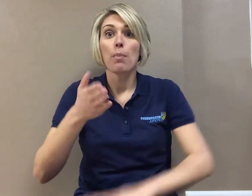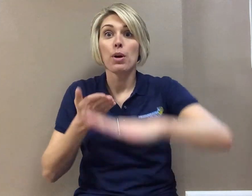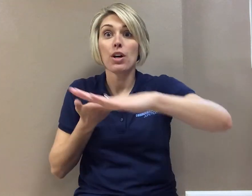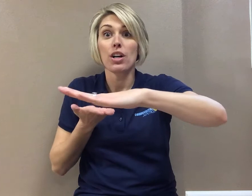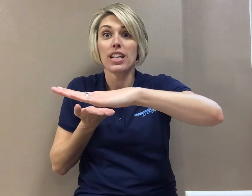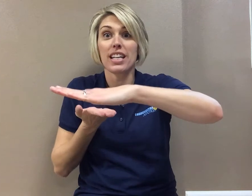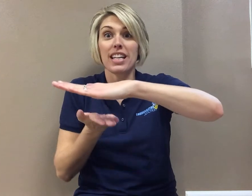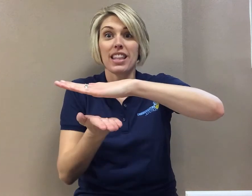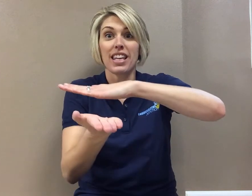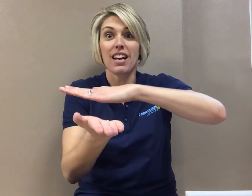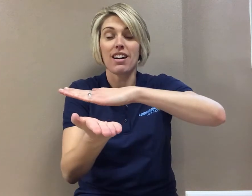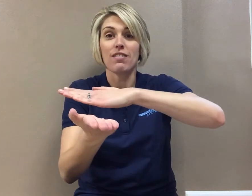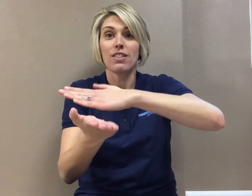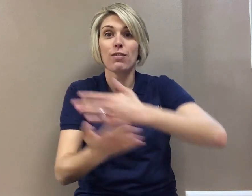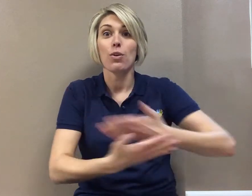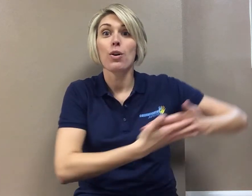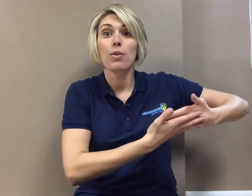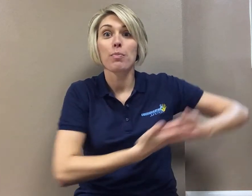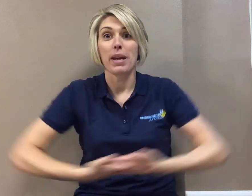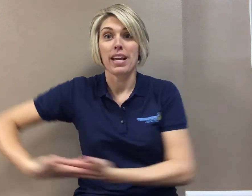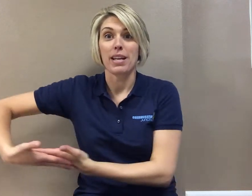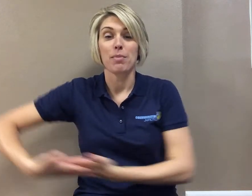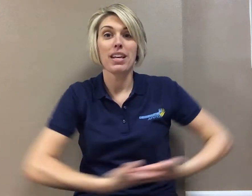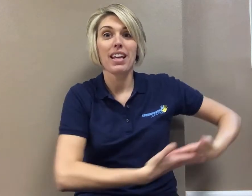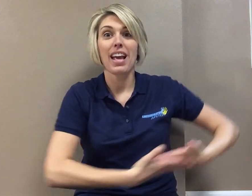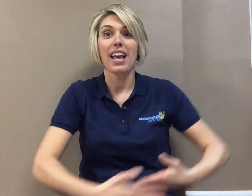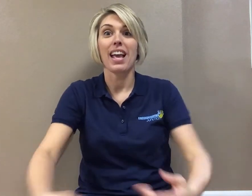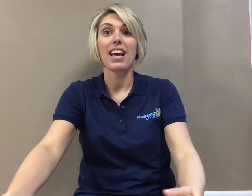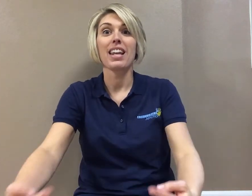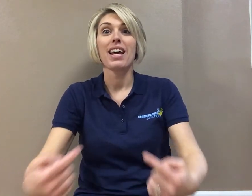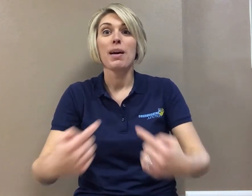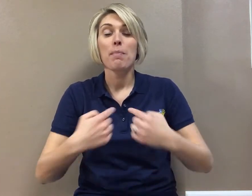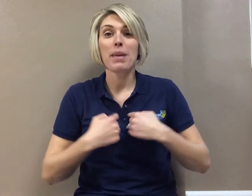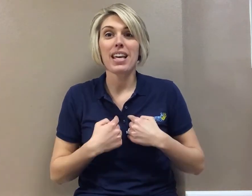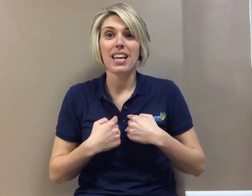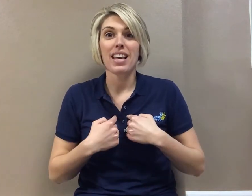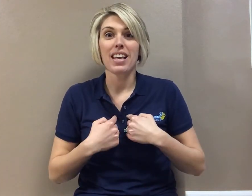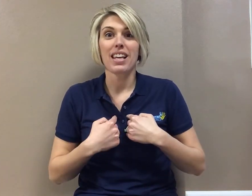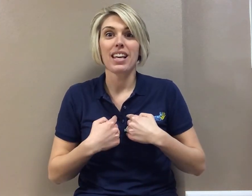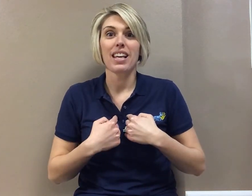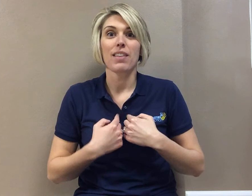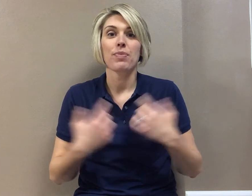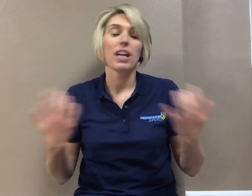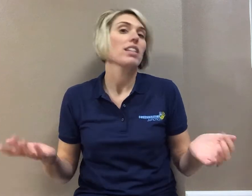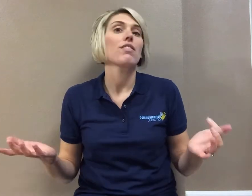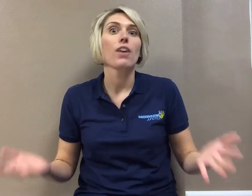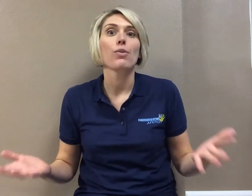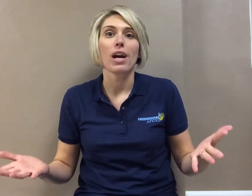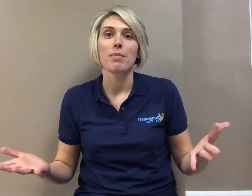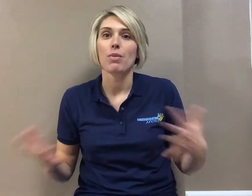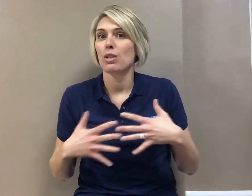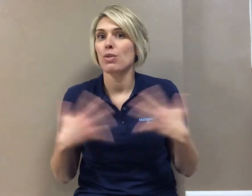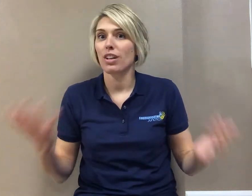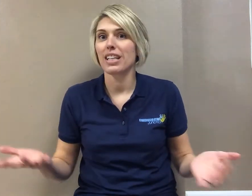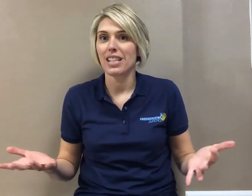put it in the oven for baby and me. Now that's a fun rhyme that we do with our kids